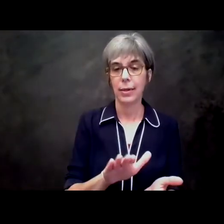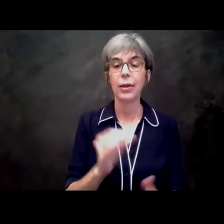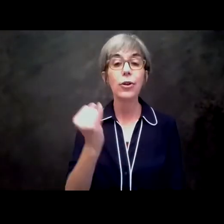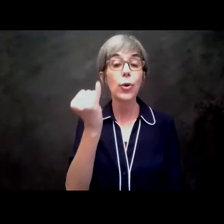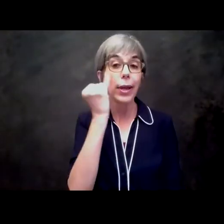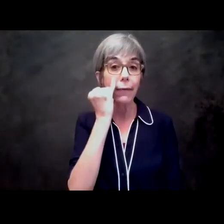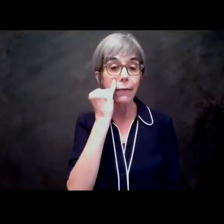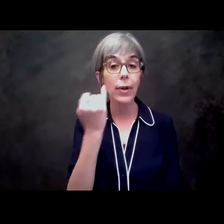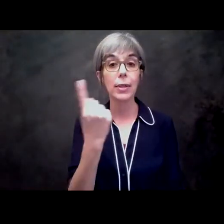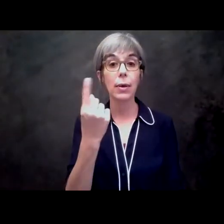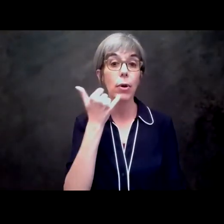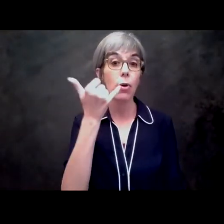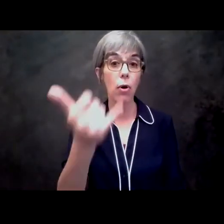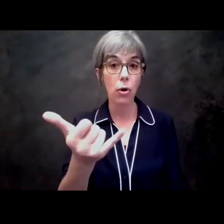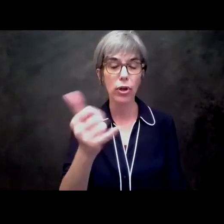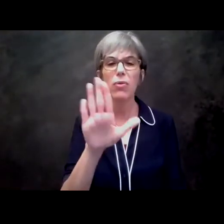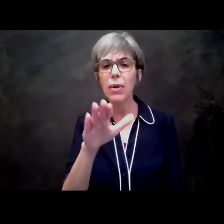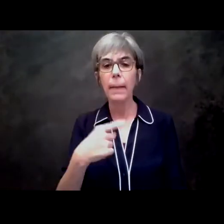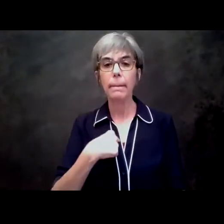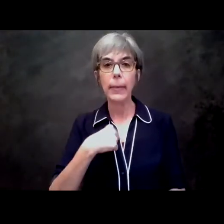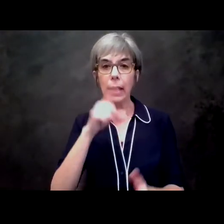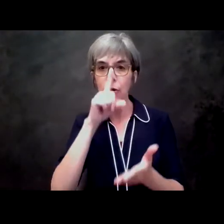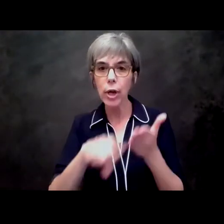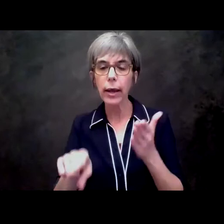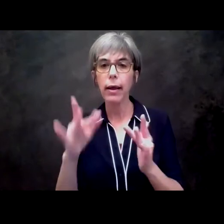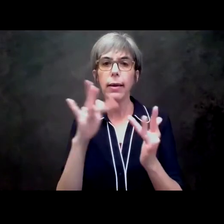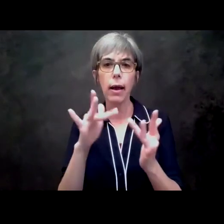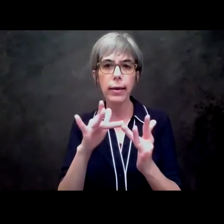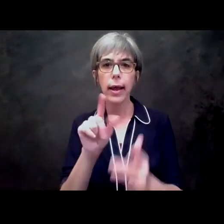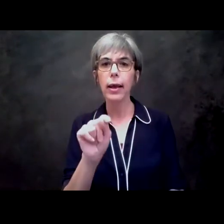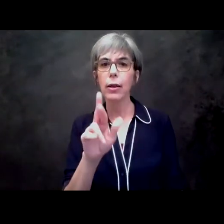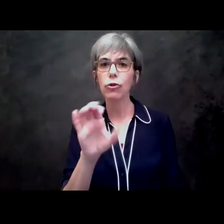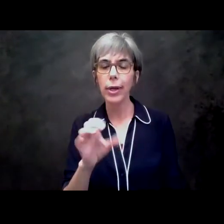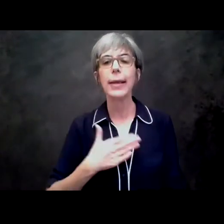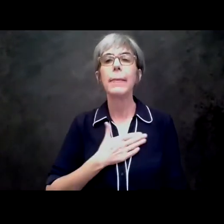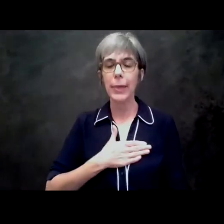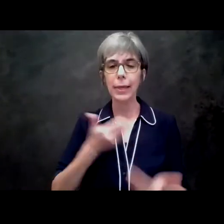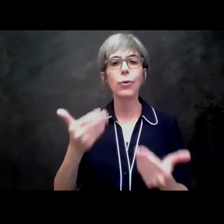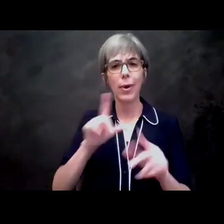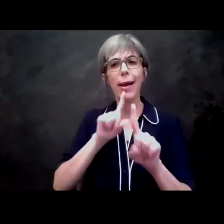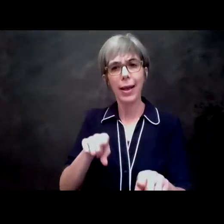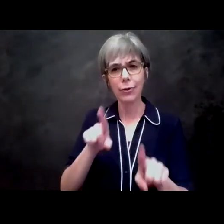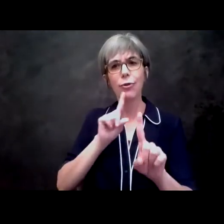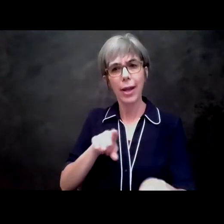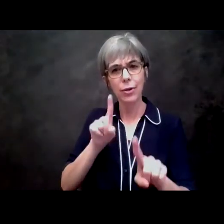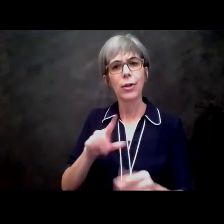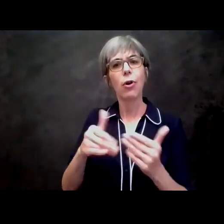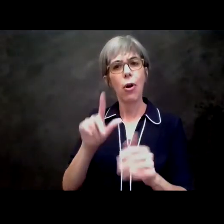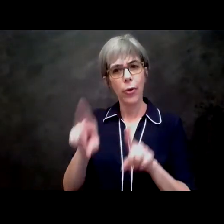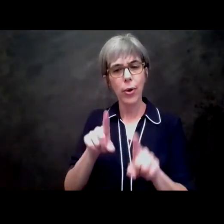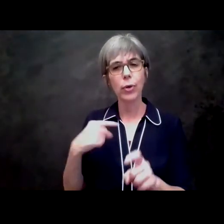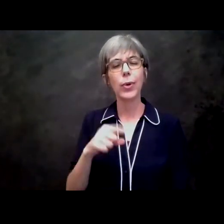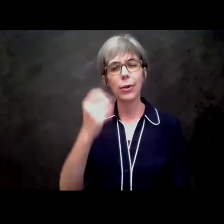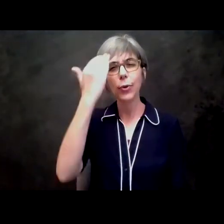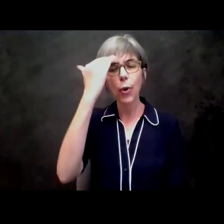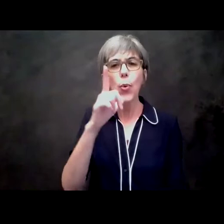the phone and please share information so that we can isolate and identify additional contacts